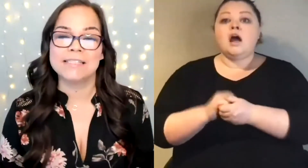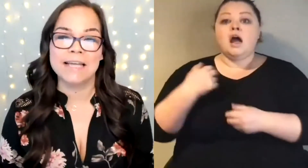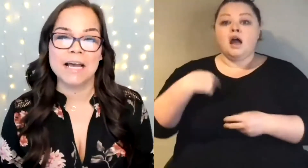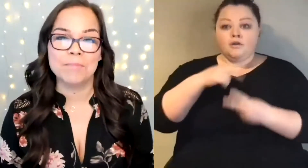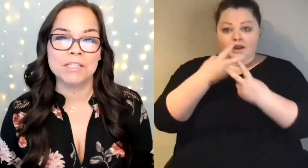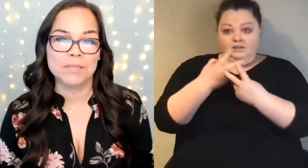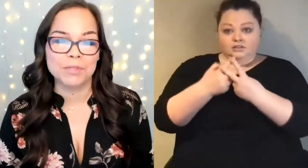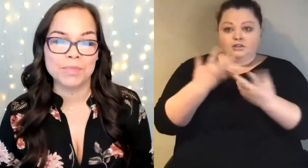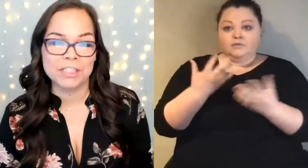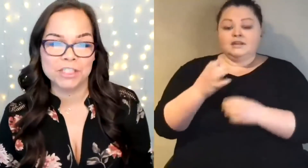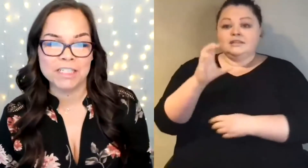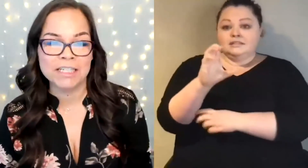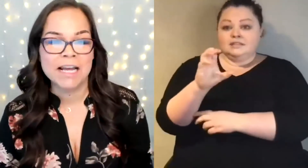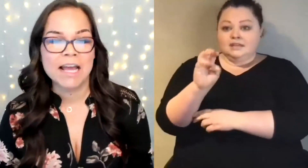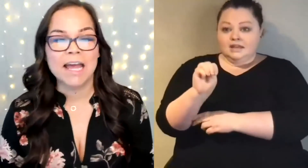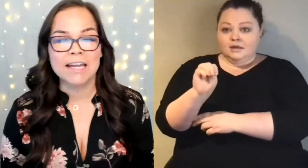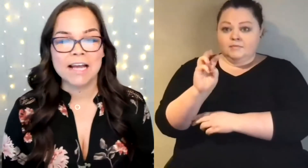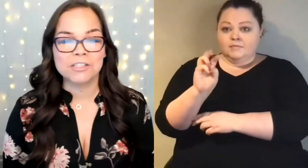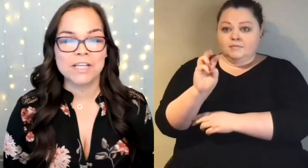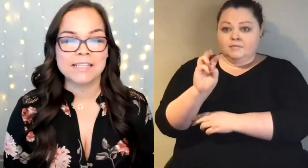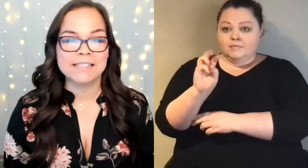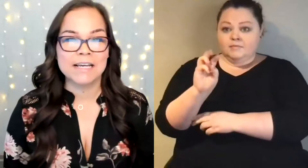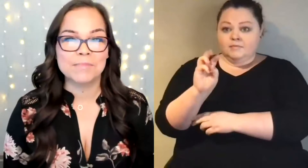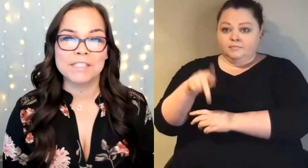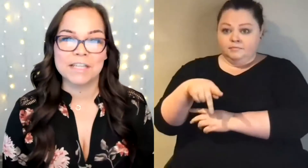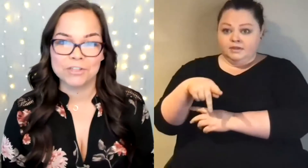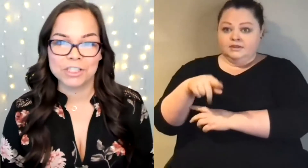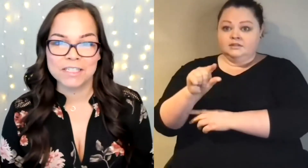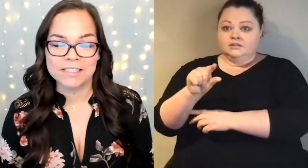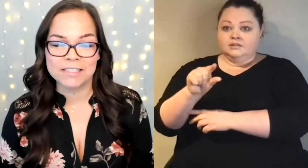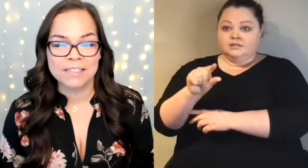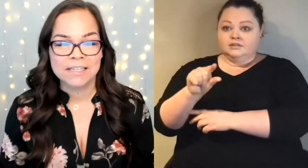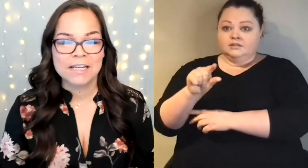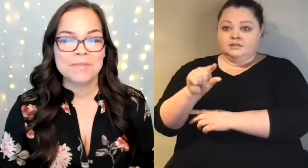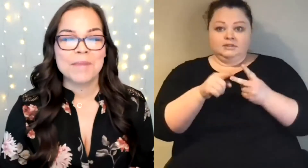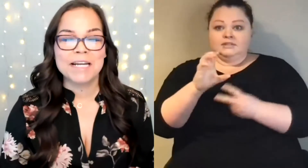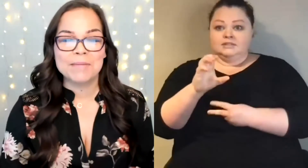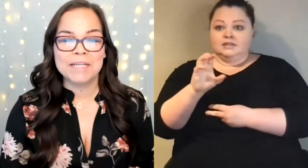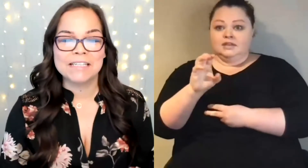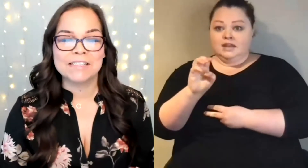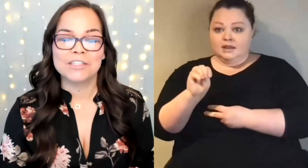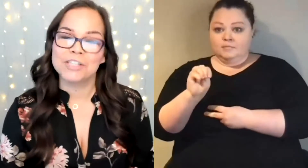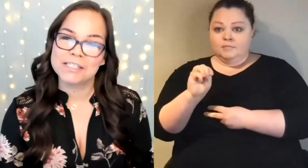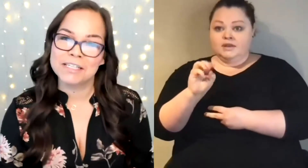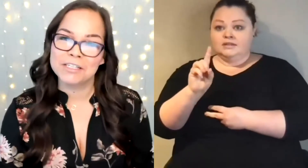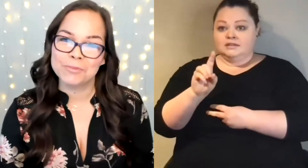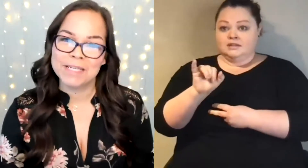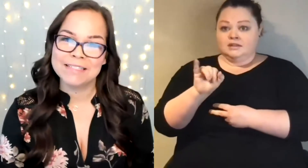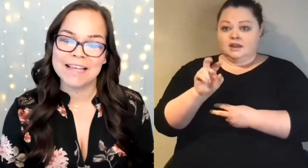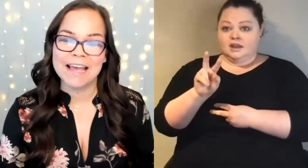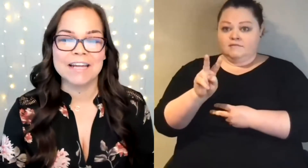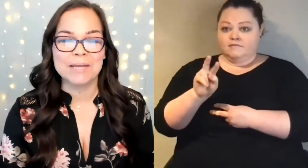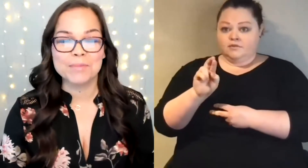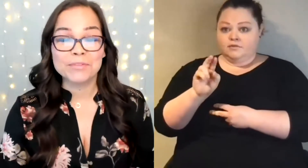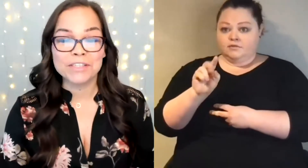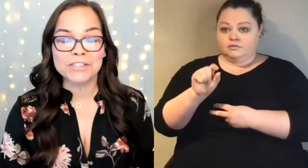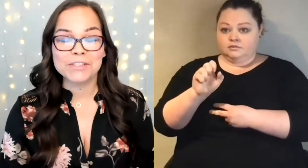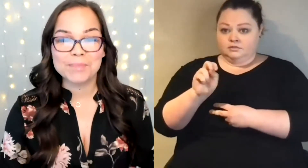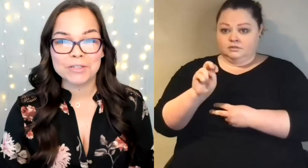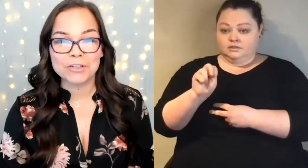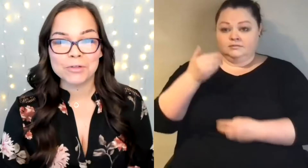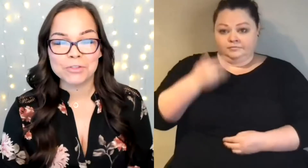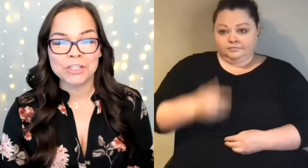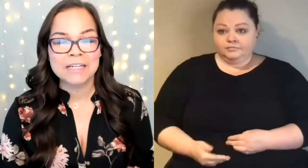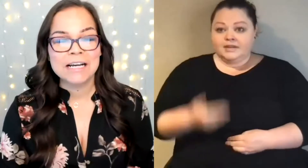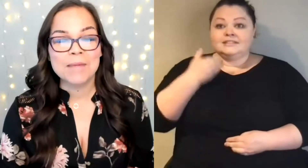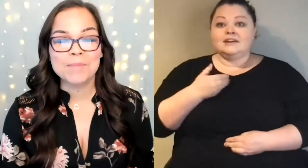hashtag CMWPG and hashtag CMDivergent. My name is Jessica Dumas, and I'm a professional